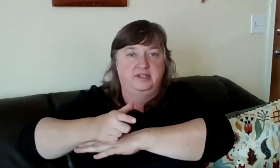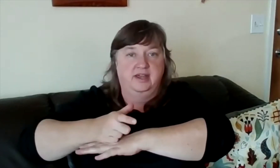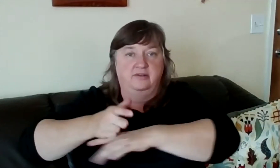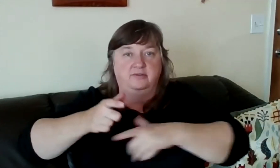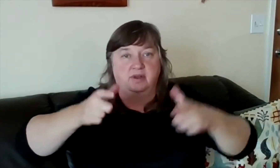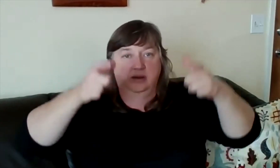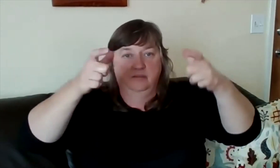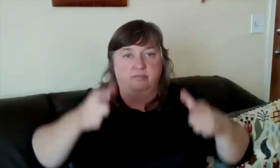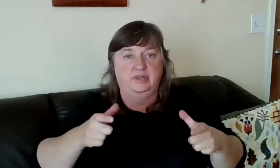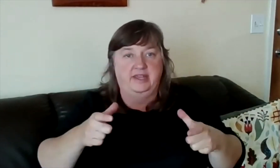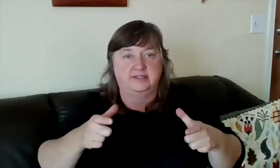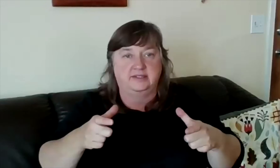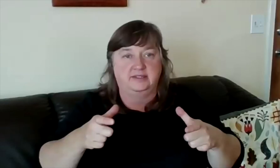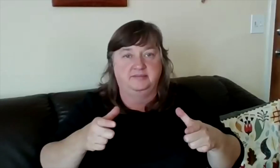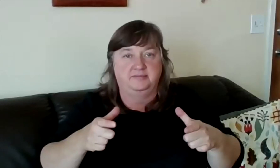down. Plate.